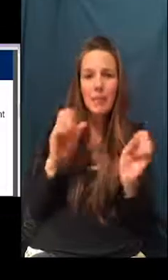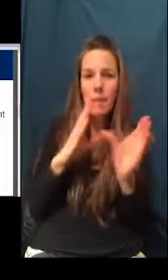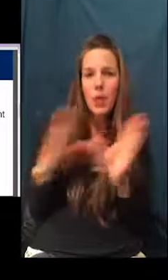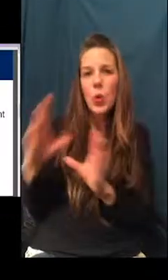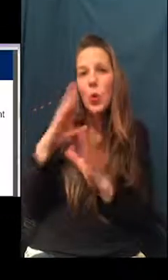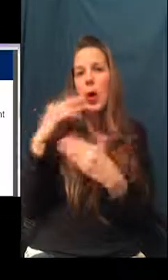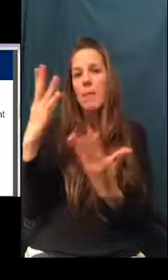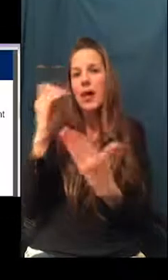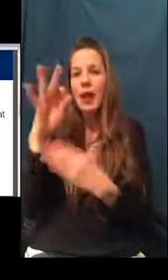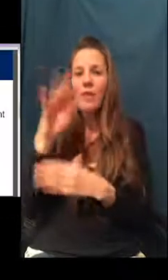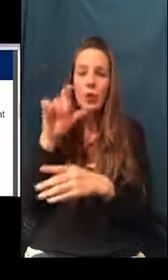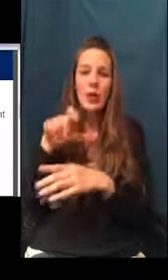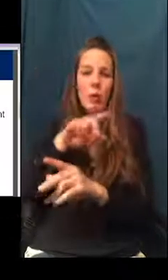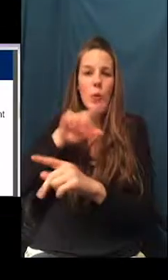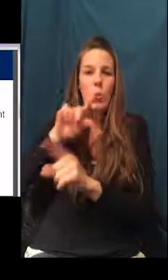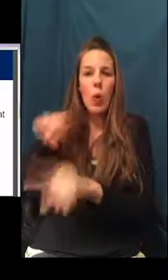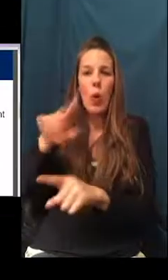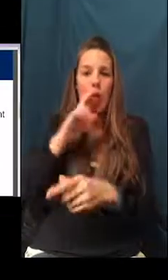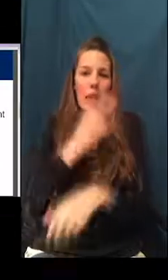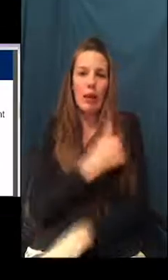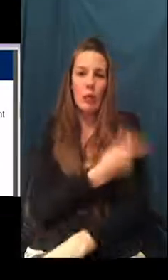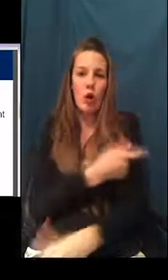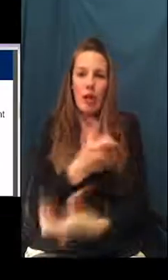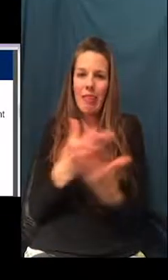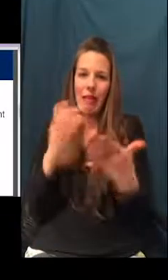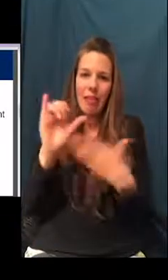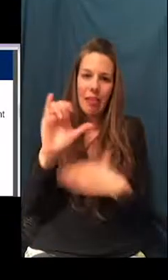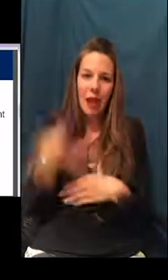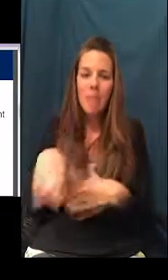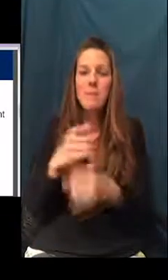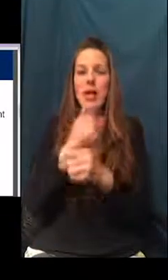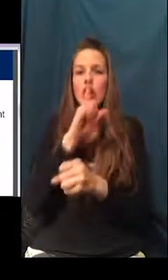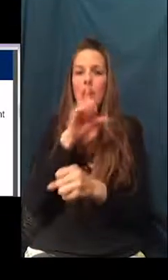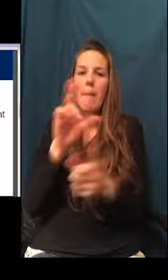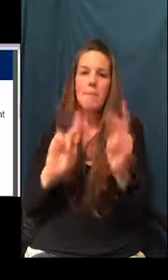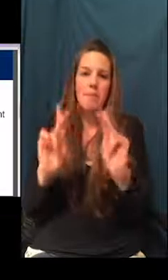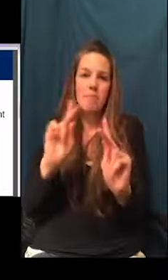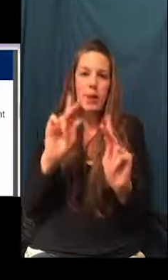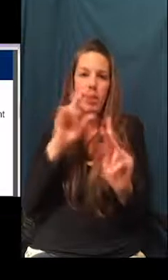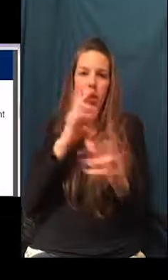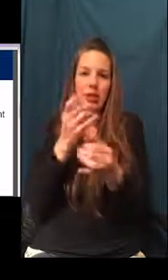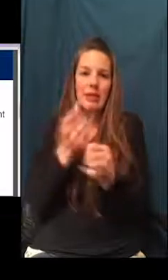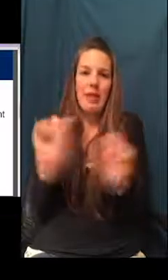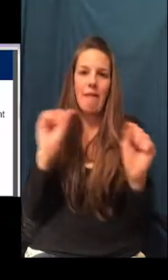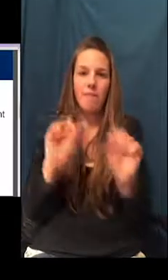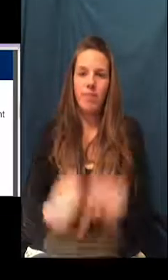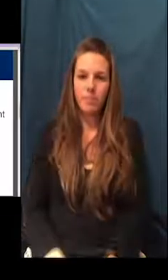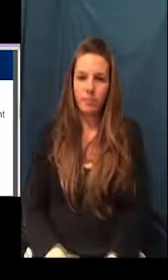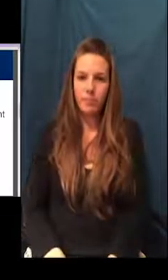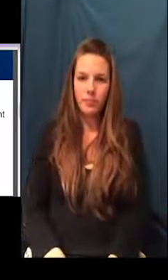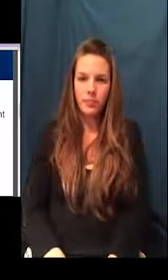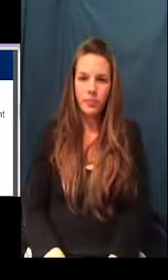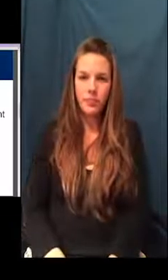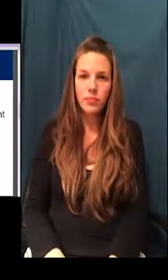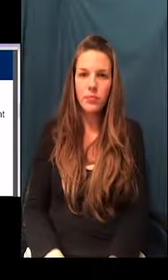need to go to the hospital or anything like that. To make sure that people are staying safe.